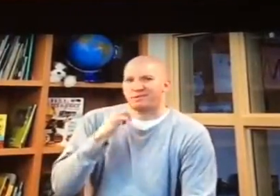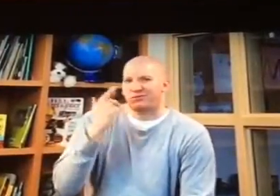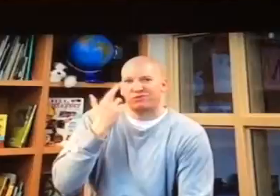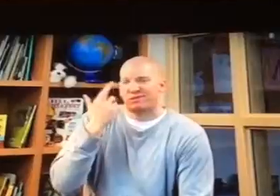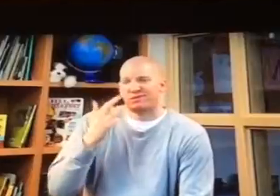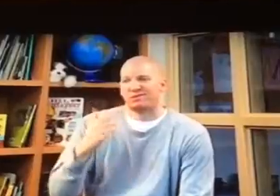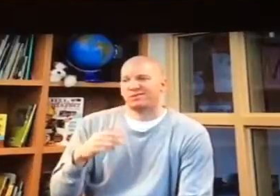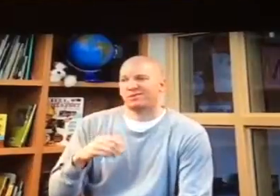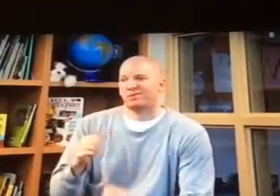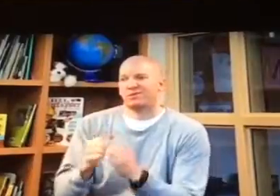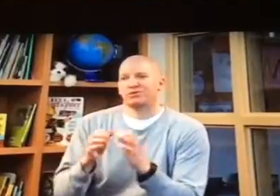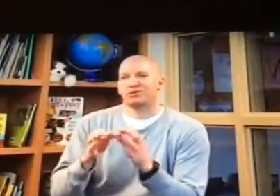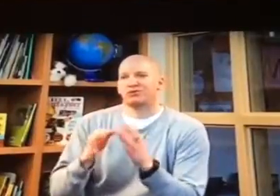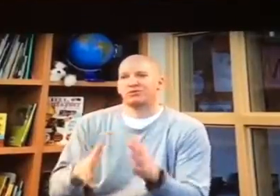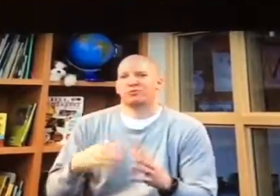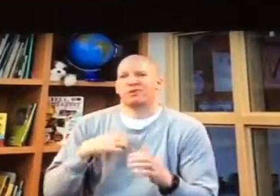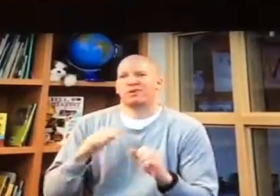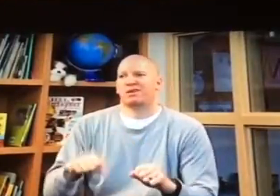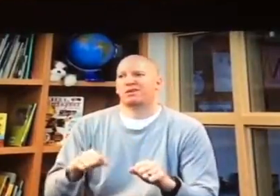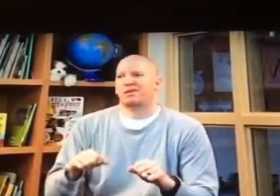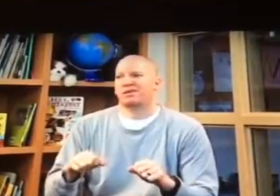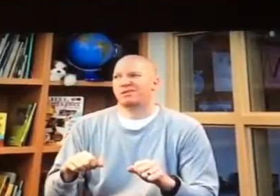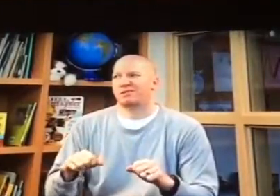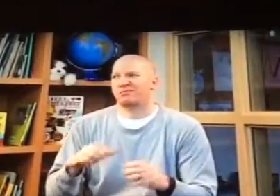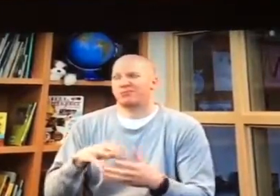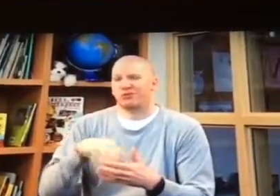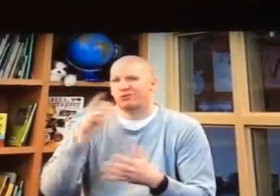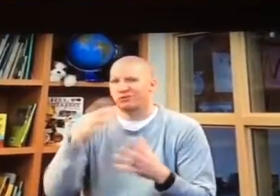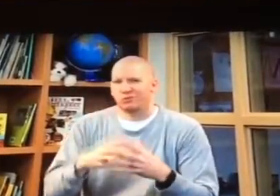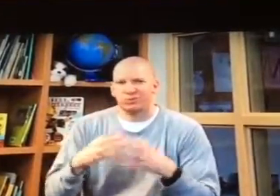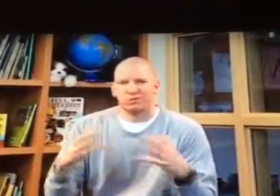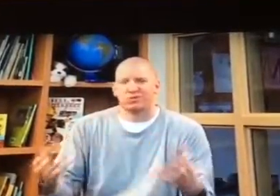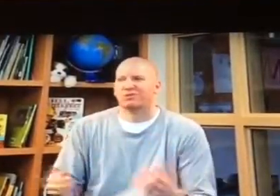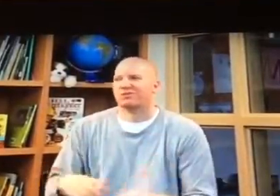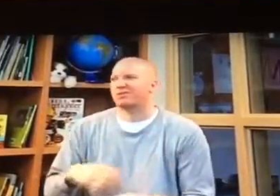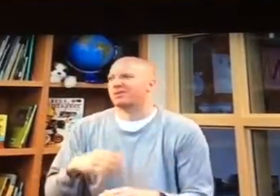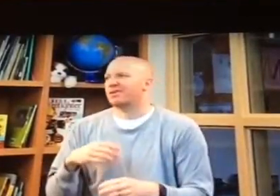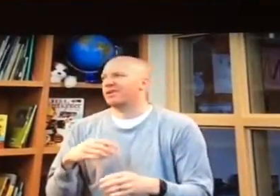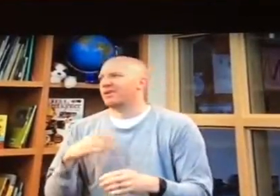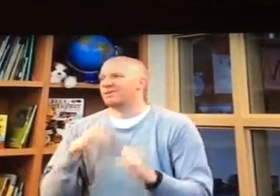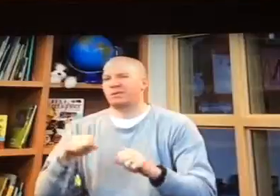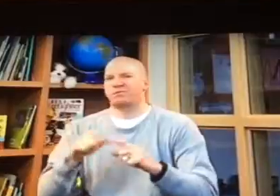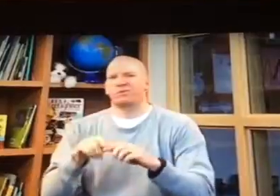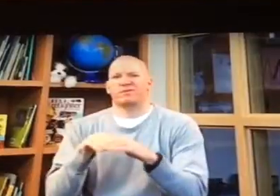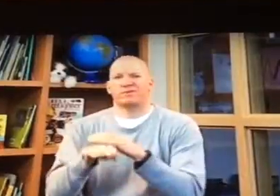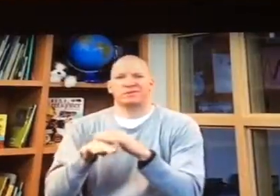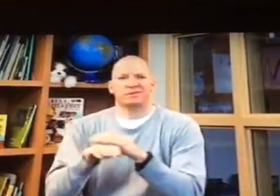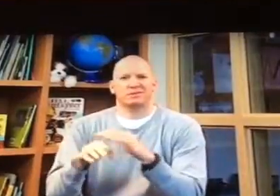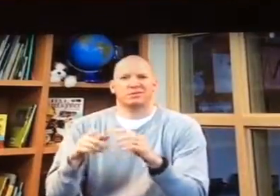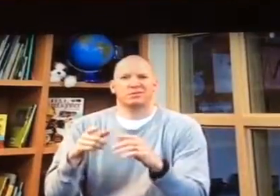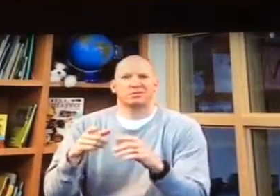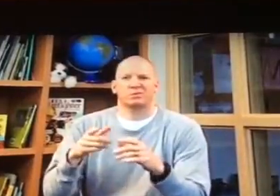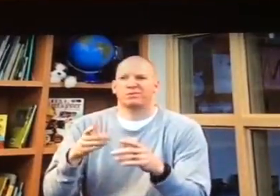socializing with them more so. I didn't never realize that with an interpreter, I gained so much more information, so much